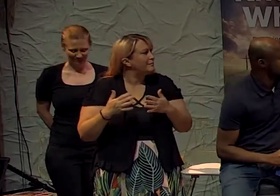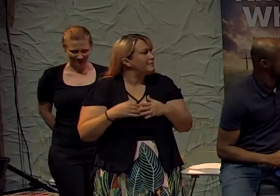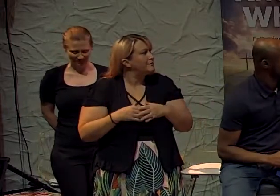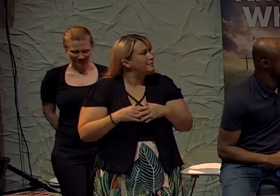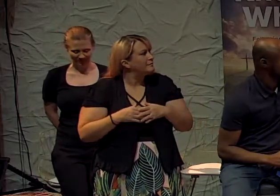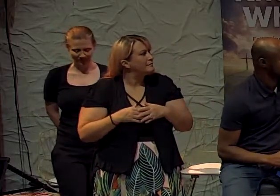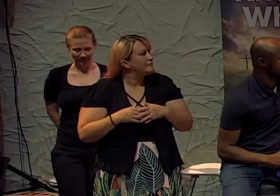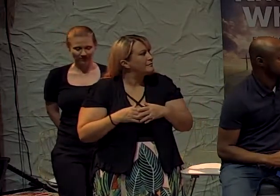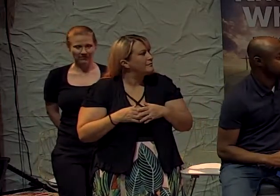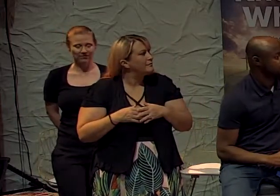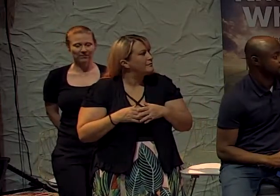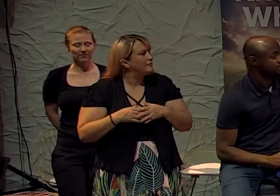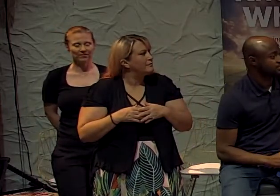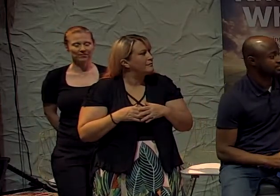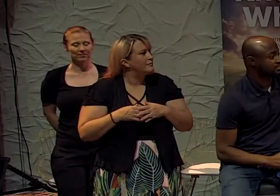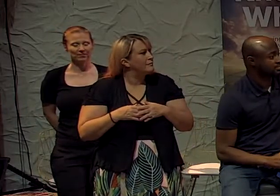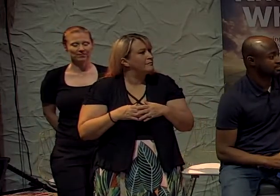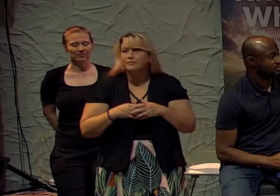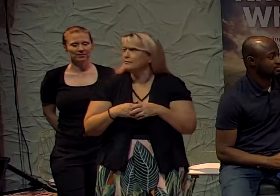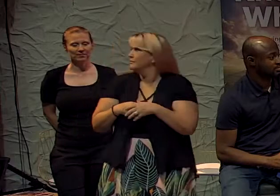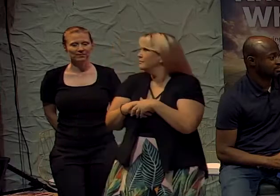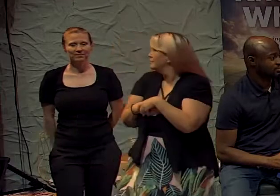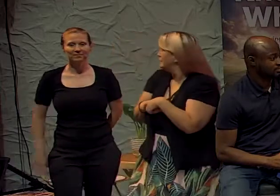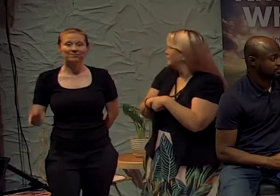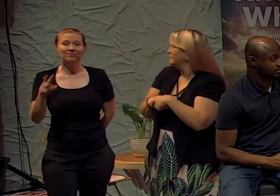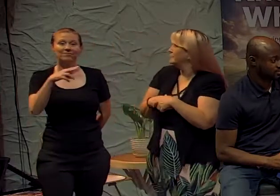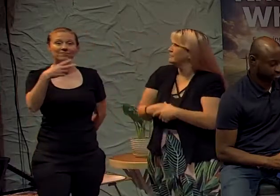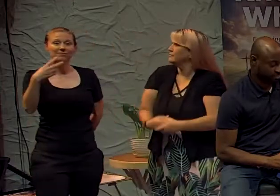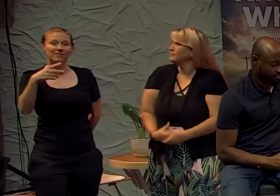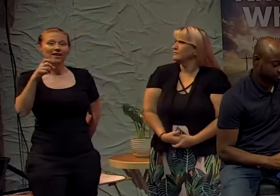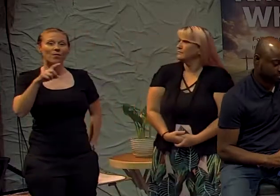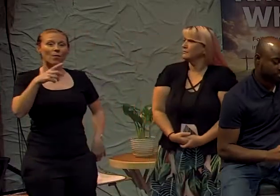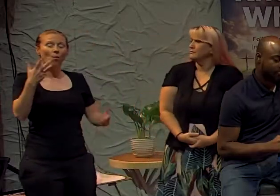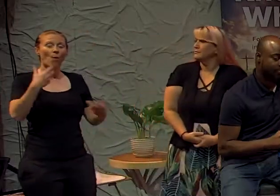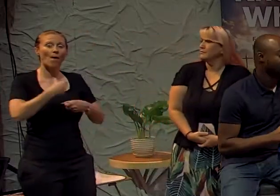Next, the second question is, what makes your marriage joyful?